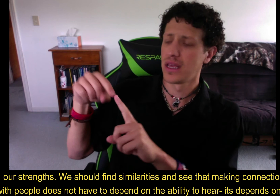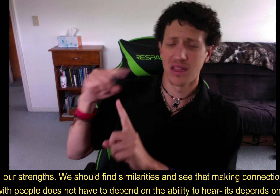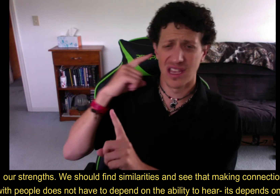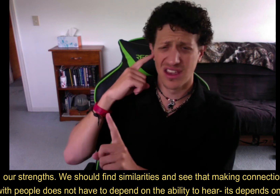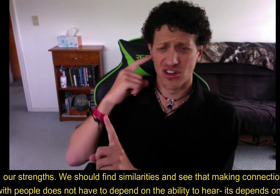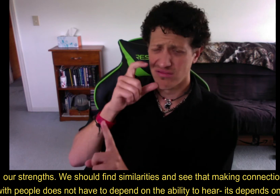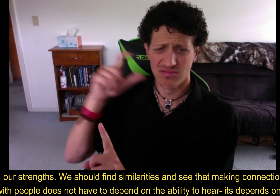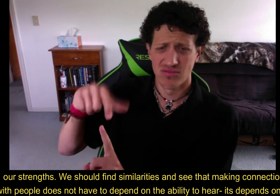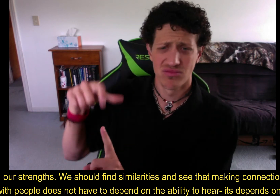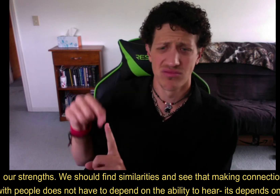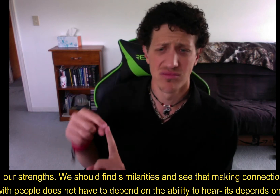to hear.